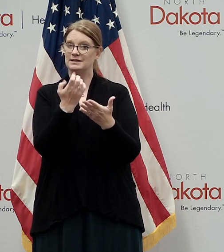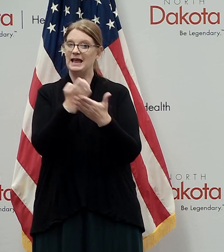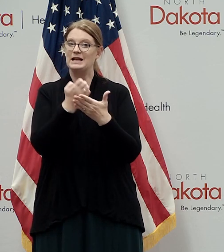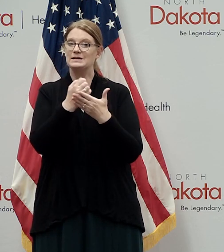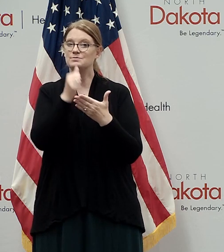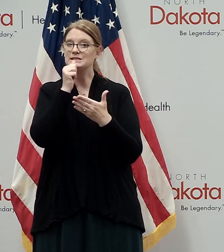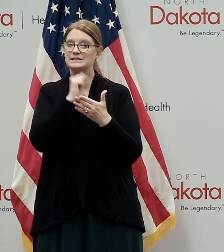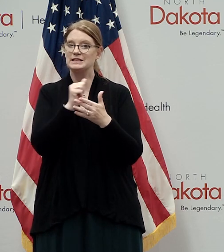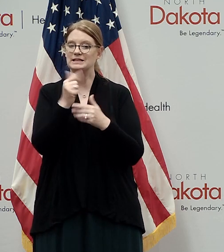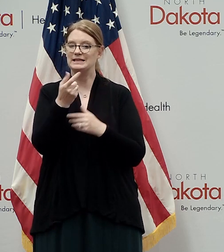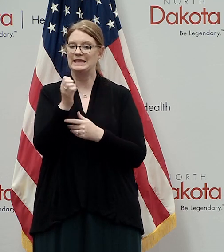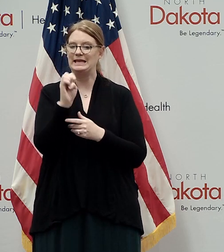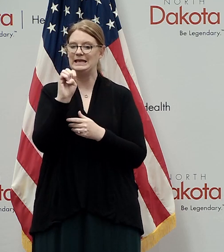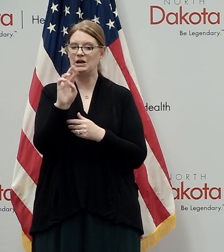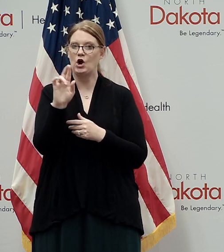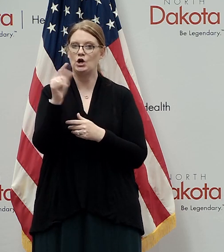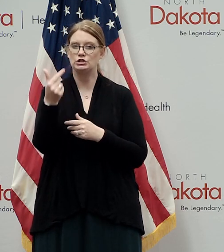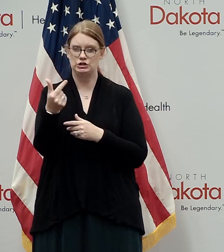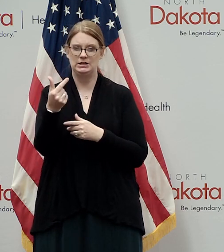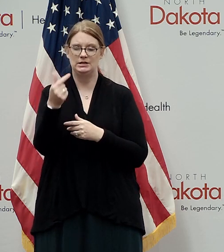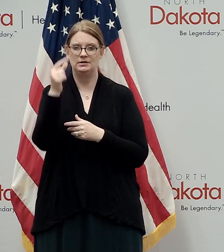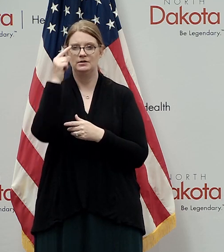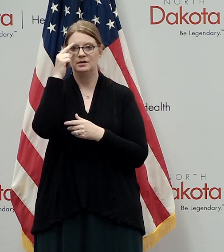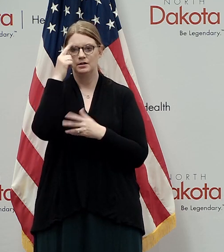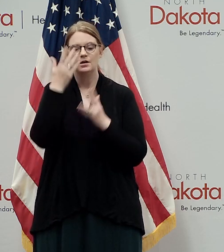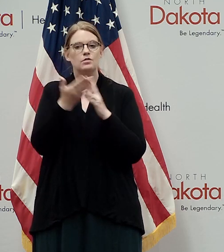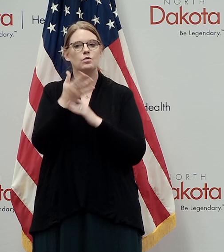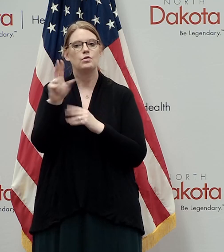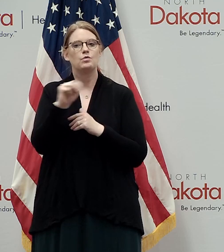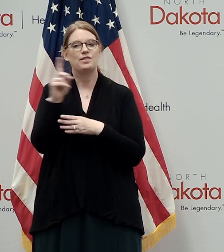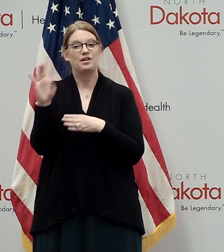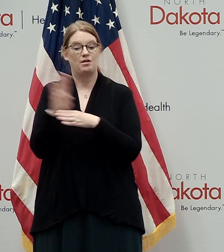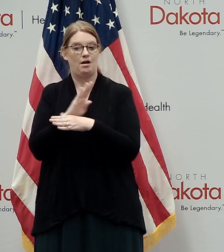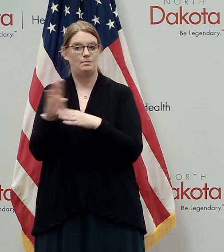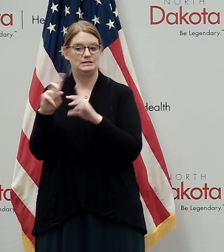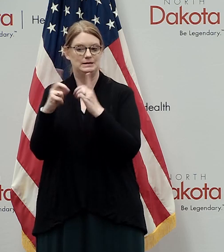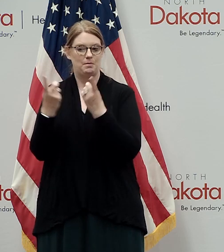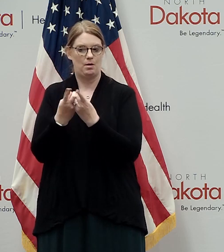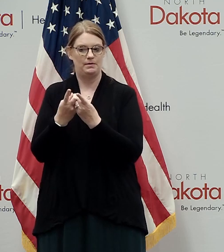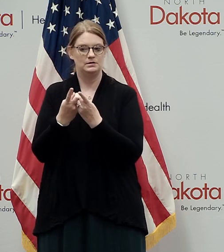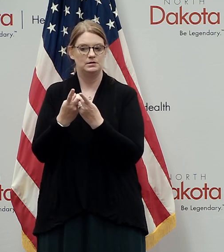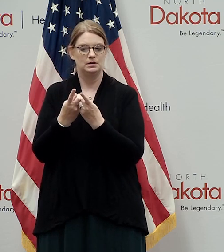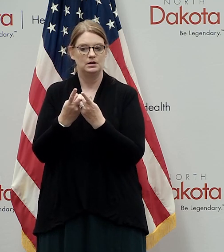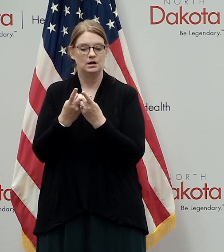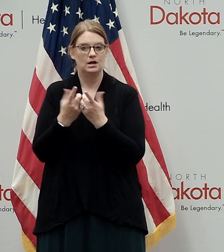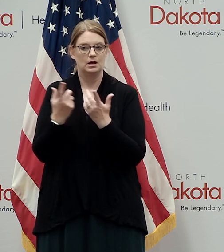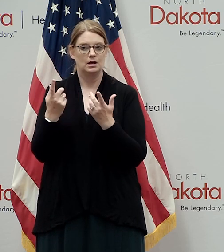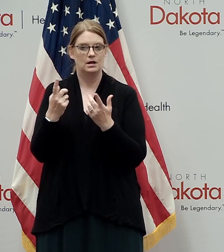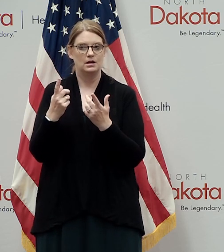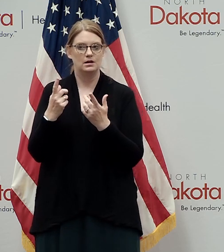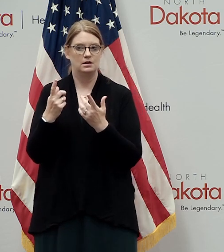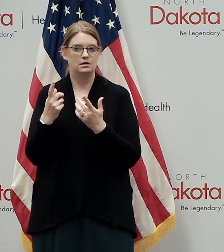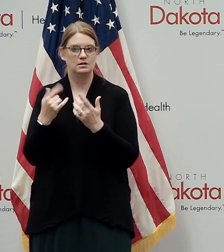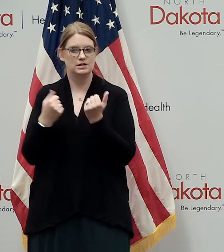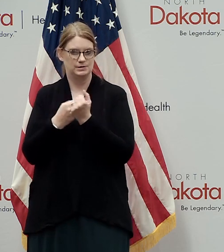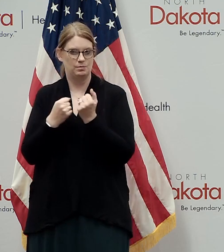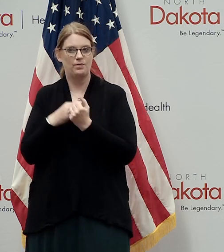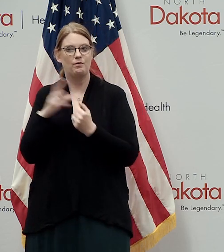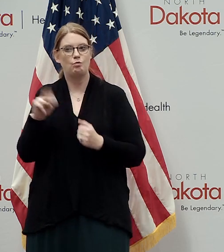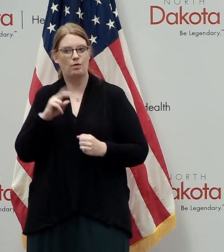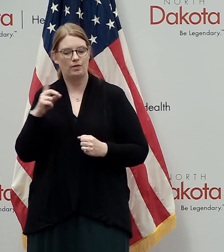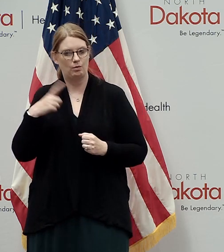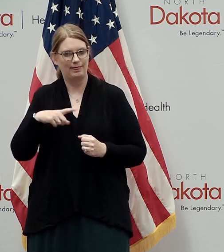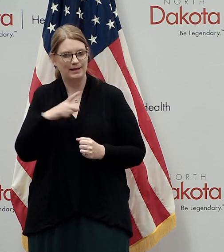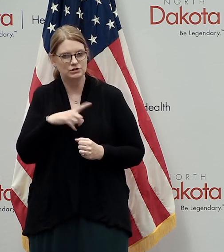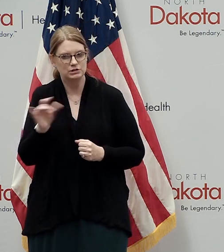Resiliency Grant, or the ERG, that was through the North Dakota Commerce Department and coming out of the support of the North Dakota